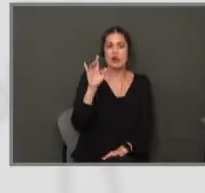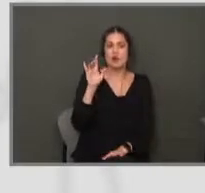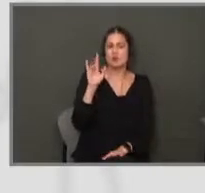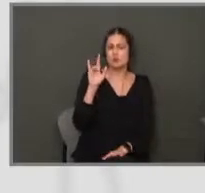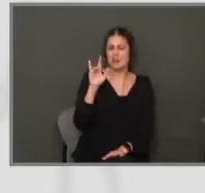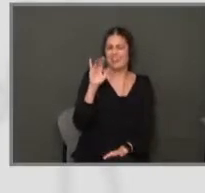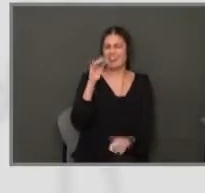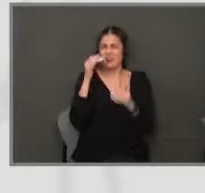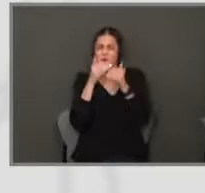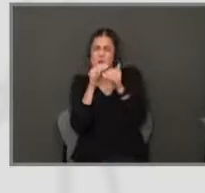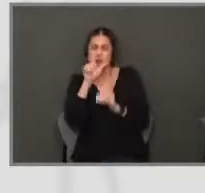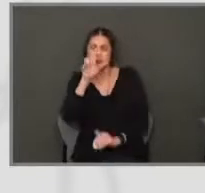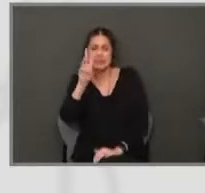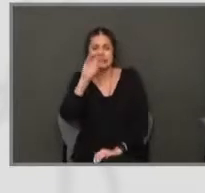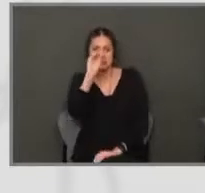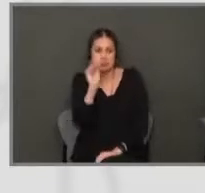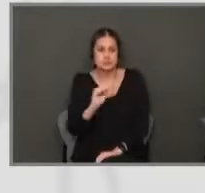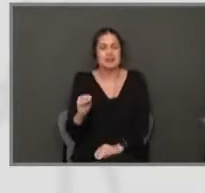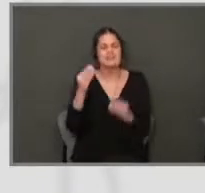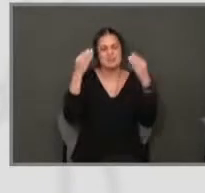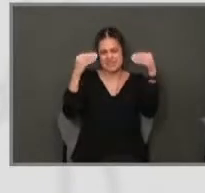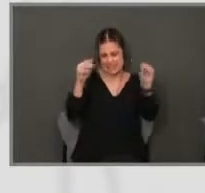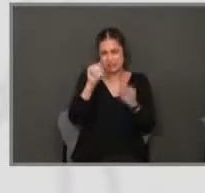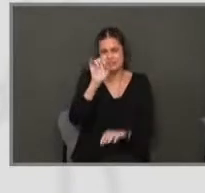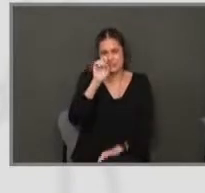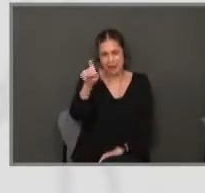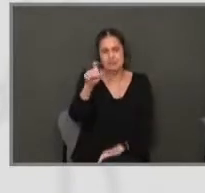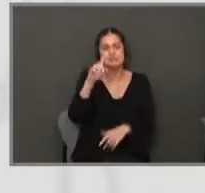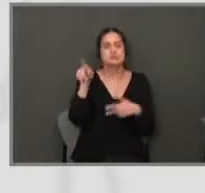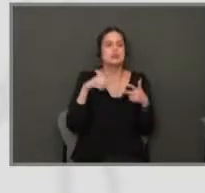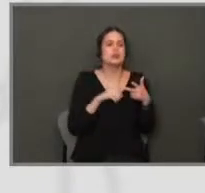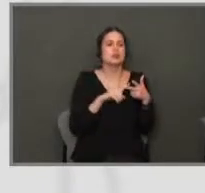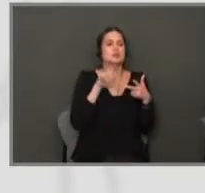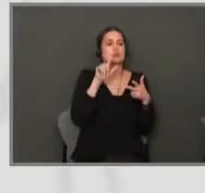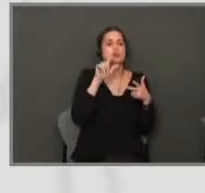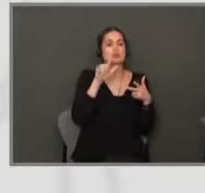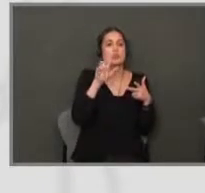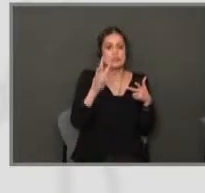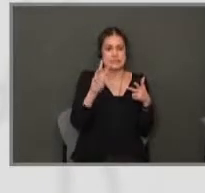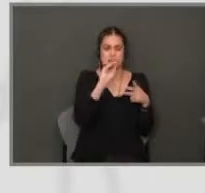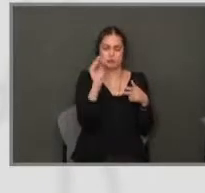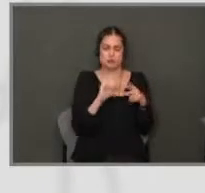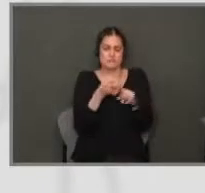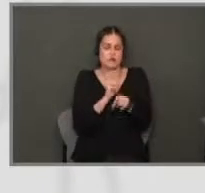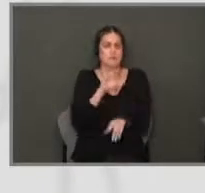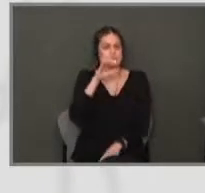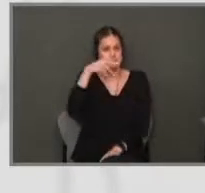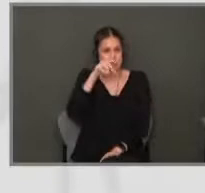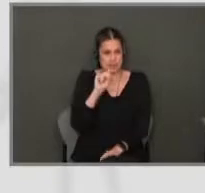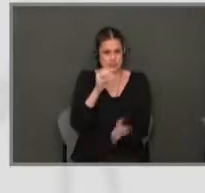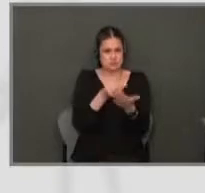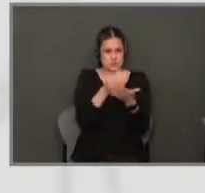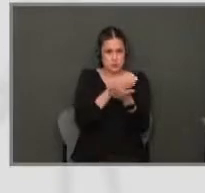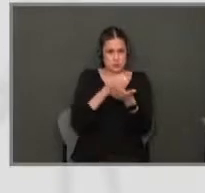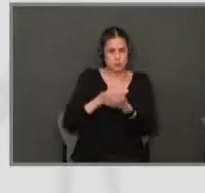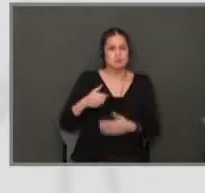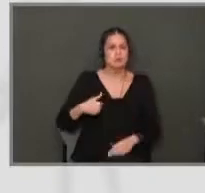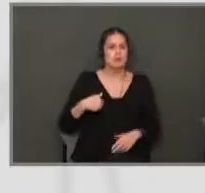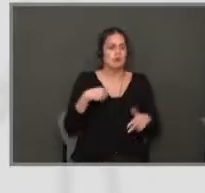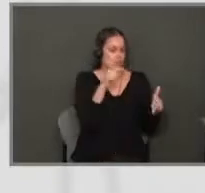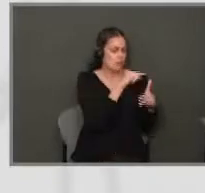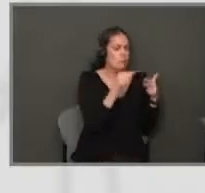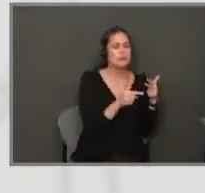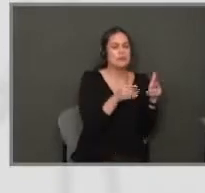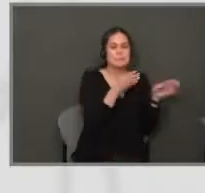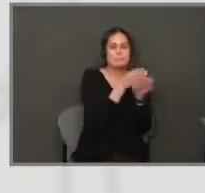almost 26% from sales tax, and about 26% from CPS. So we have three main